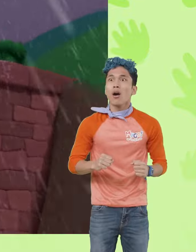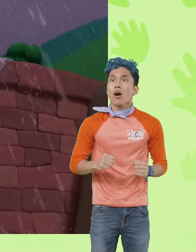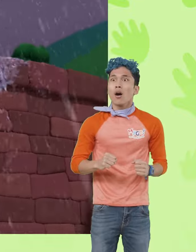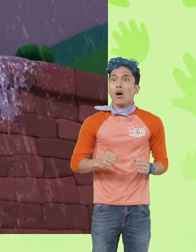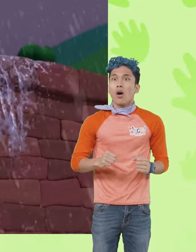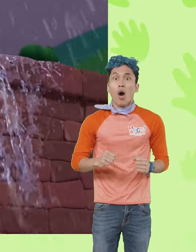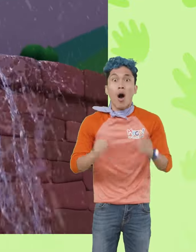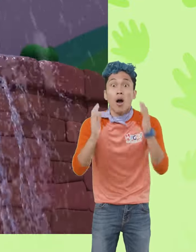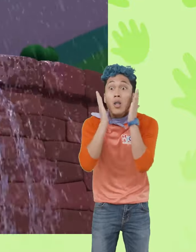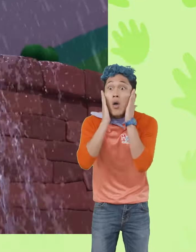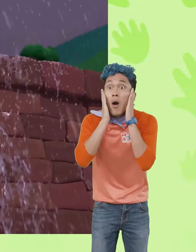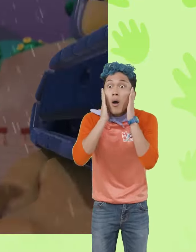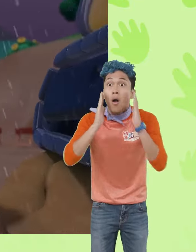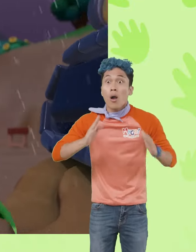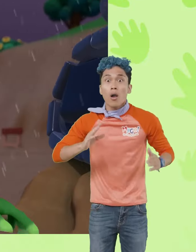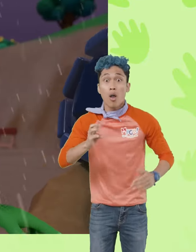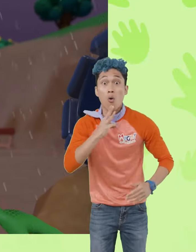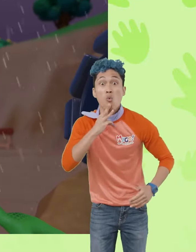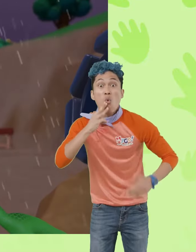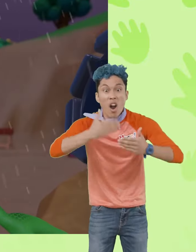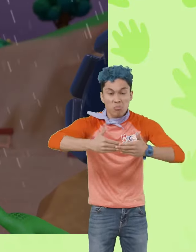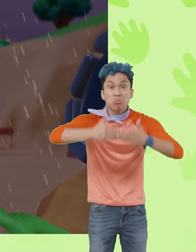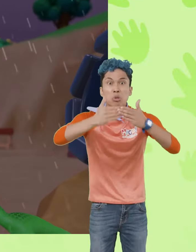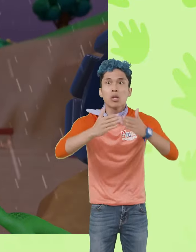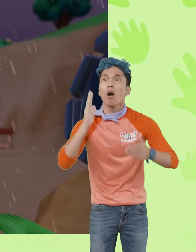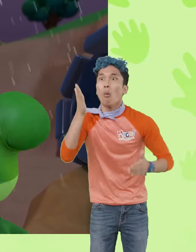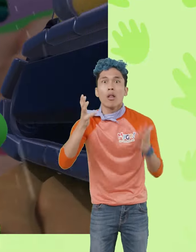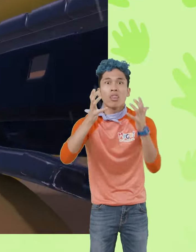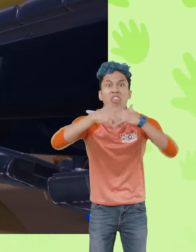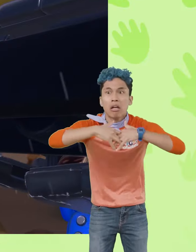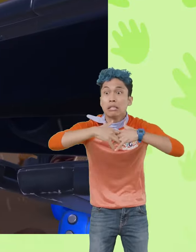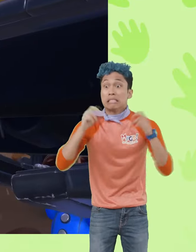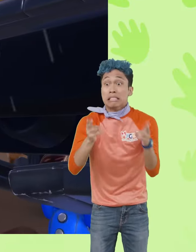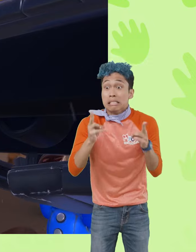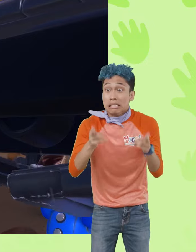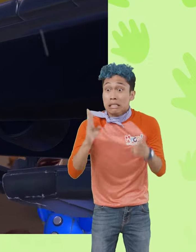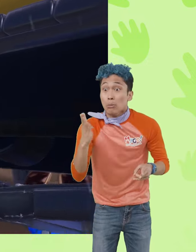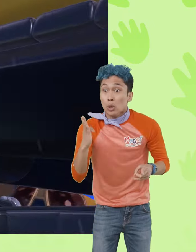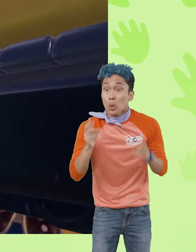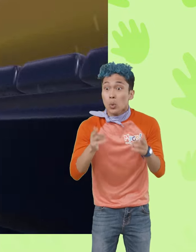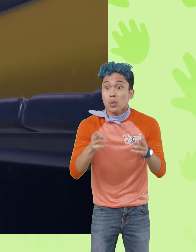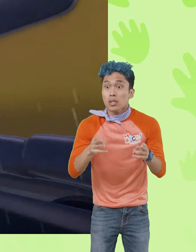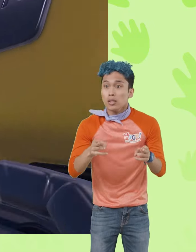Oh no! The dam's going to collapse. Hurry, Blue.